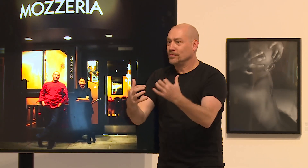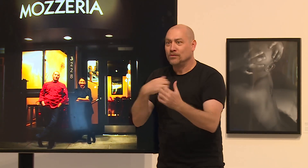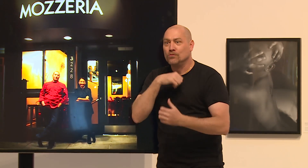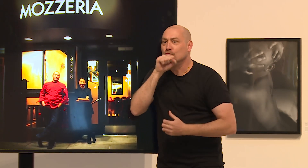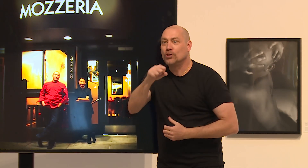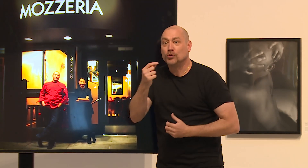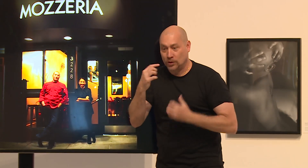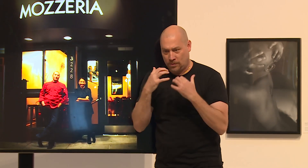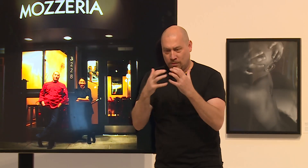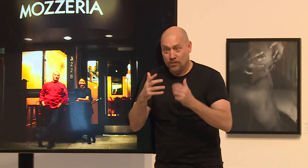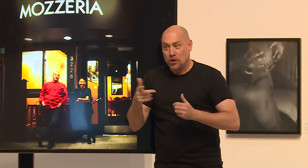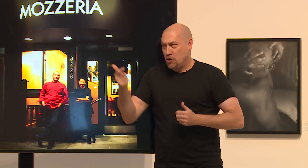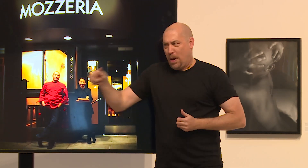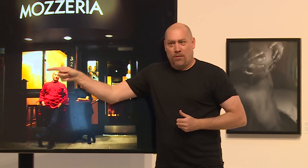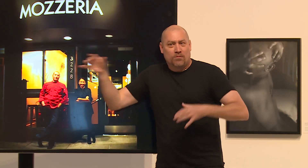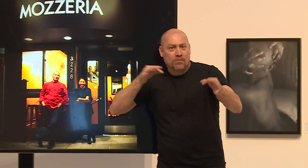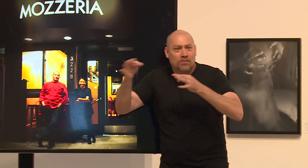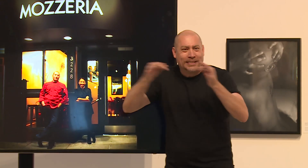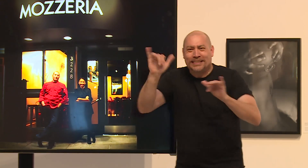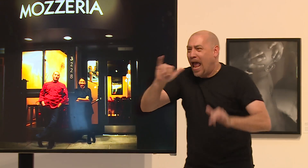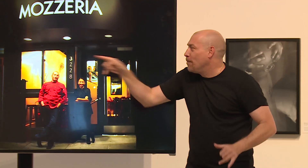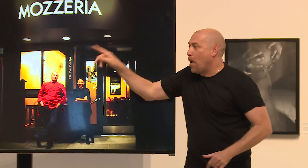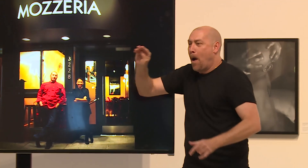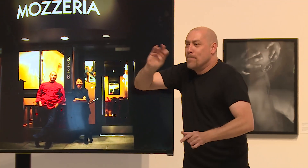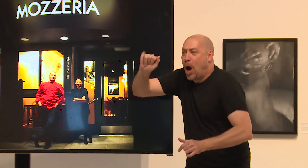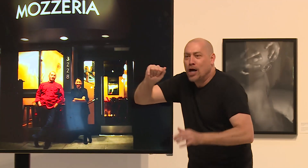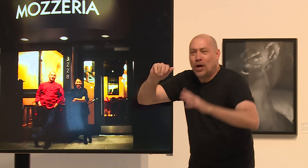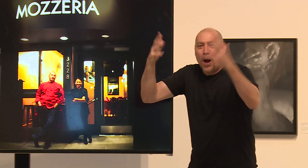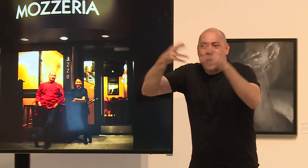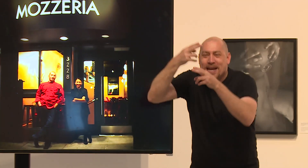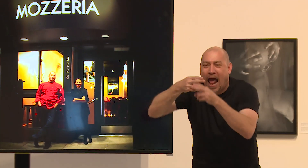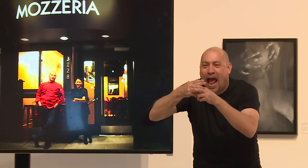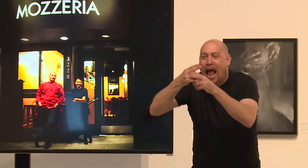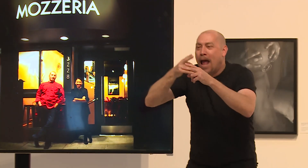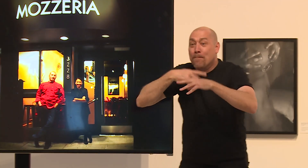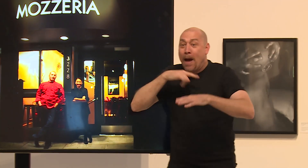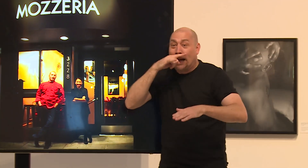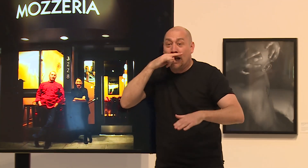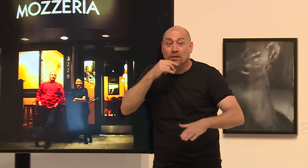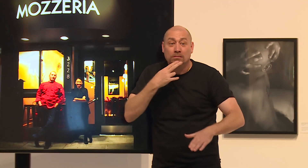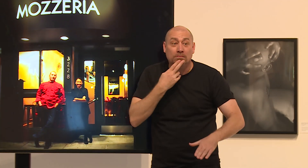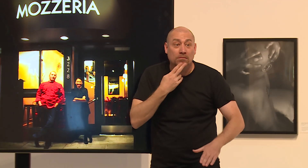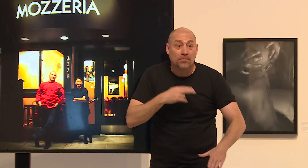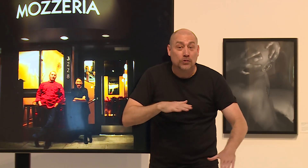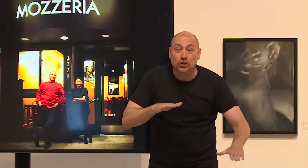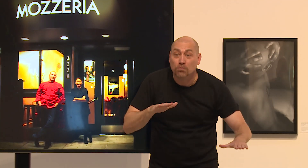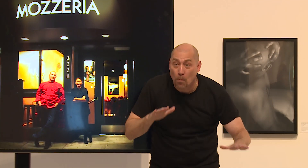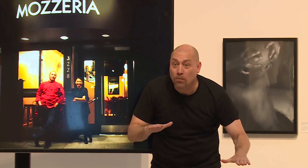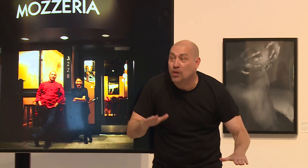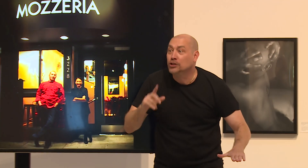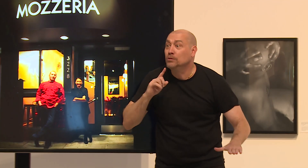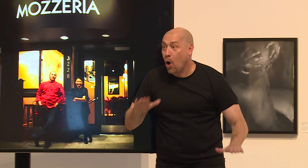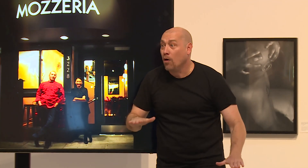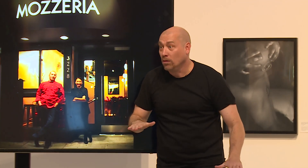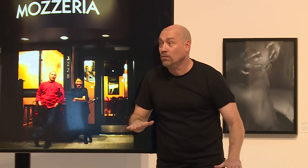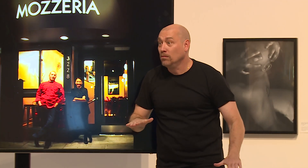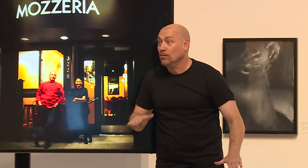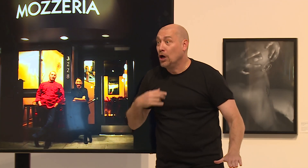everything. Oh, it was so amazing. And they kept saying, well, what is the name of this? What is the name of it? And there was these little